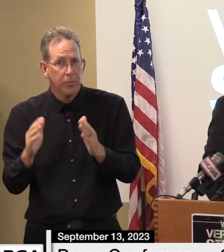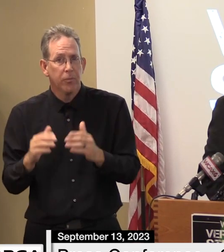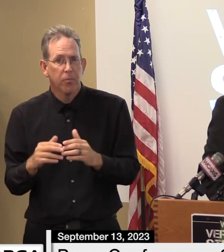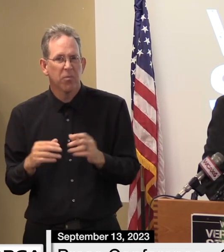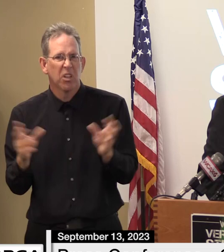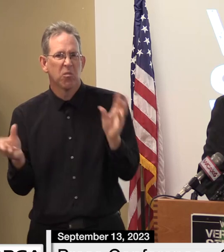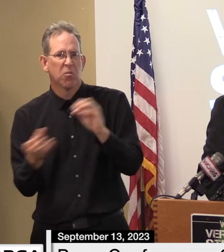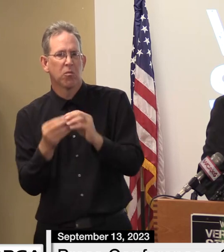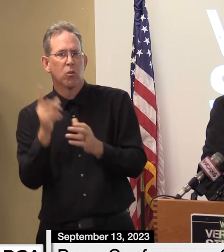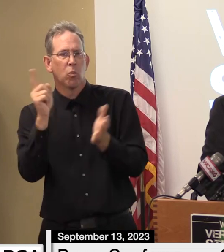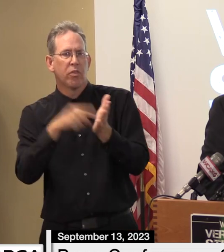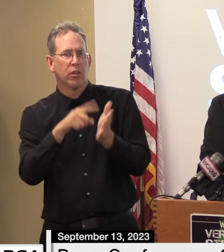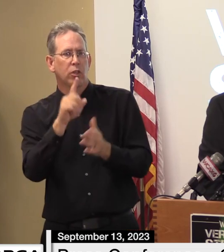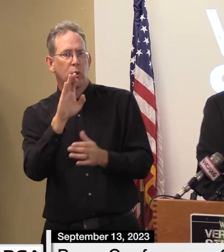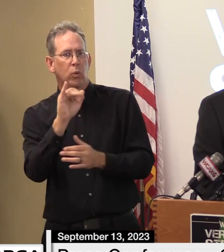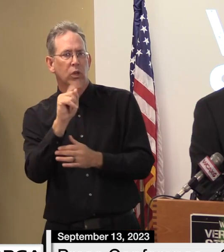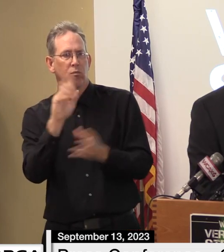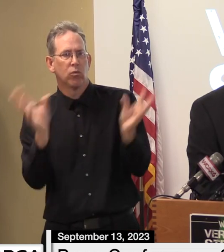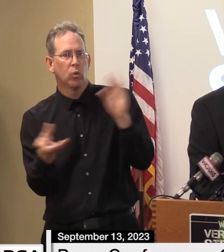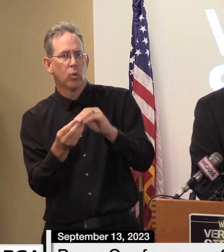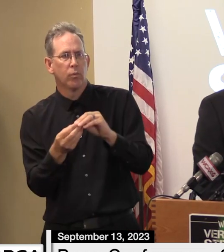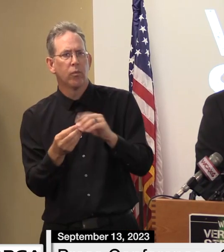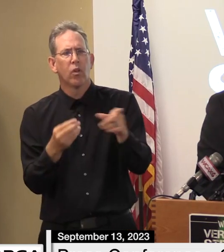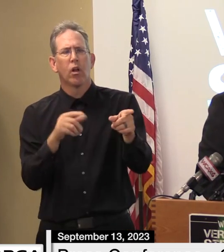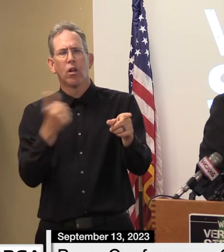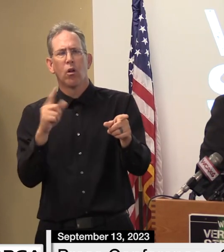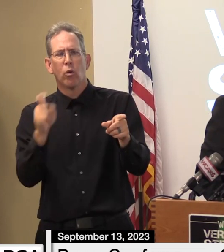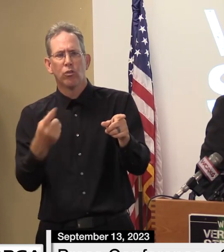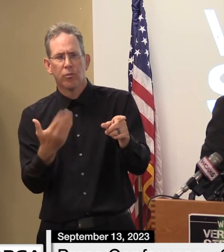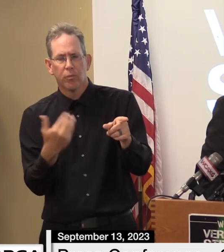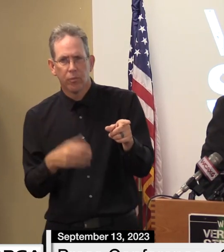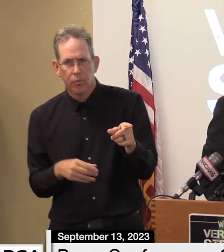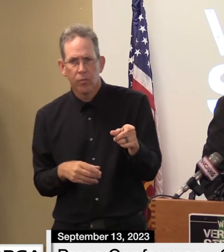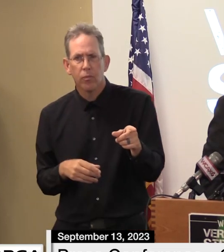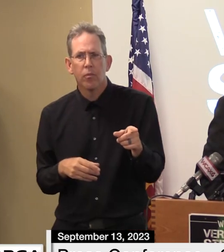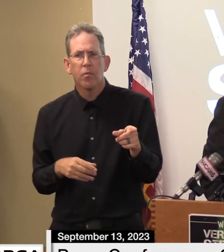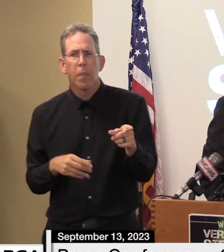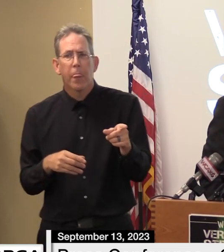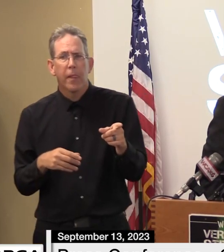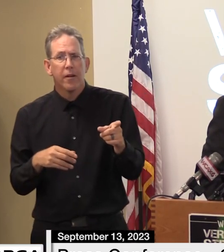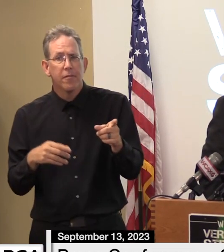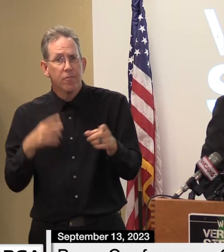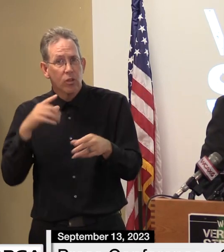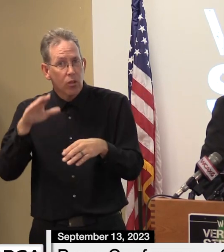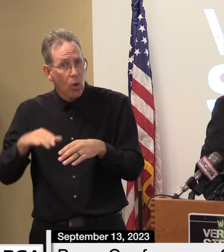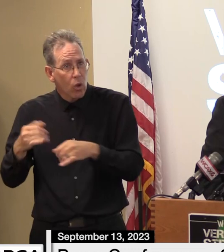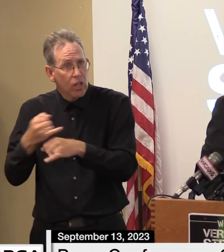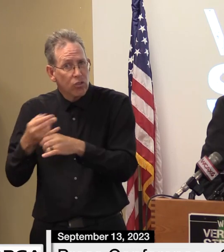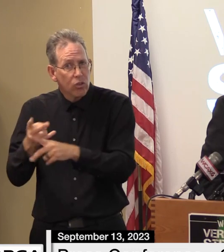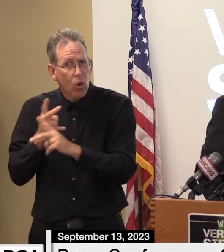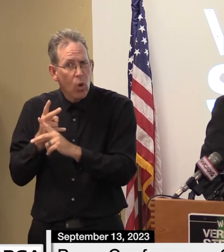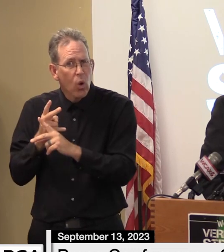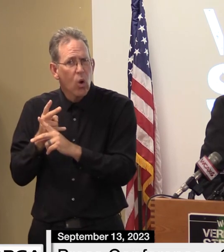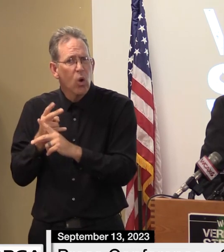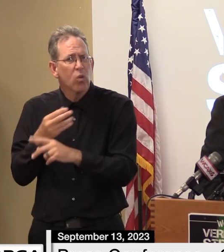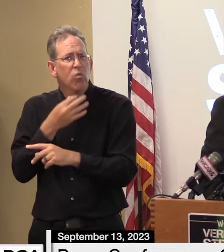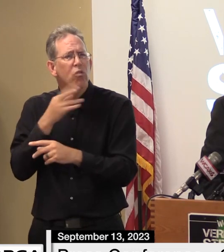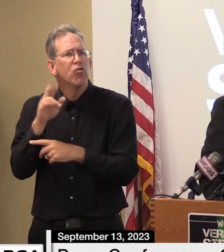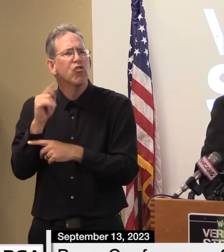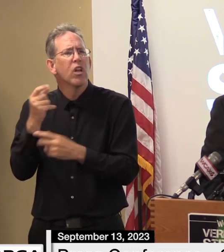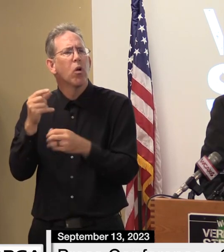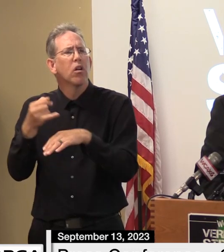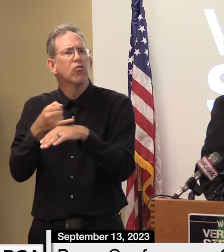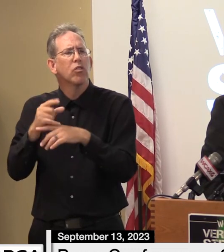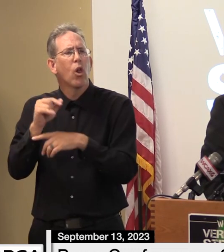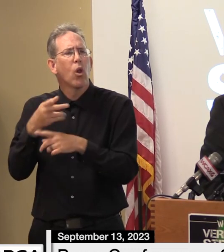from BHFA's estimate. And you mentioned that these might be low interest loans. Do you have a sense of what that rate might be? Yeah, for sure. So